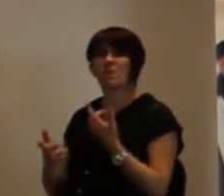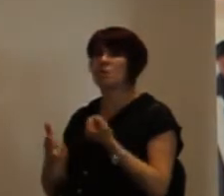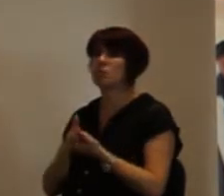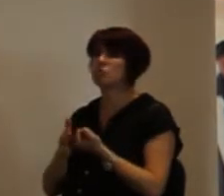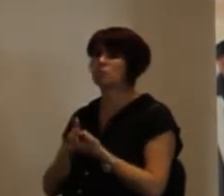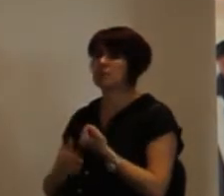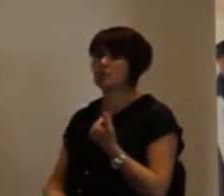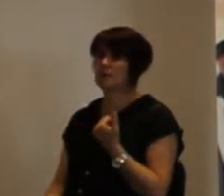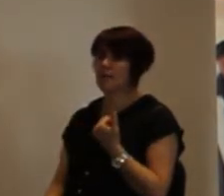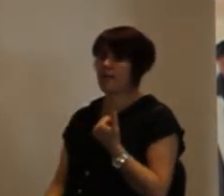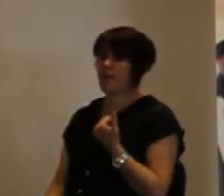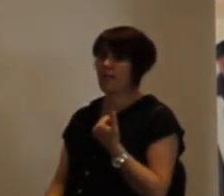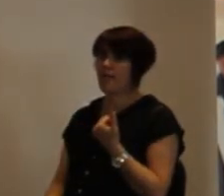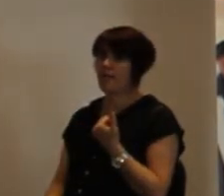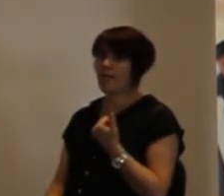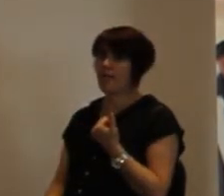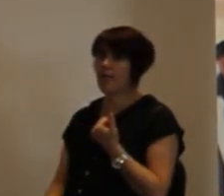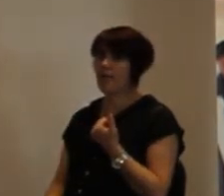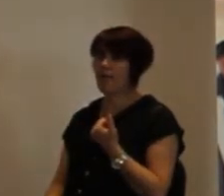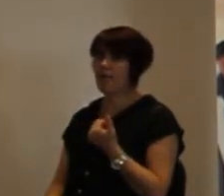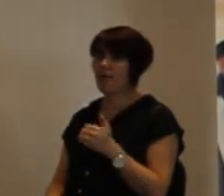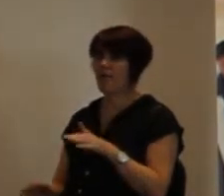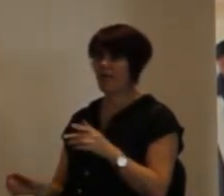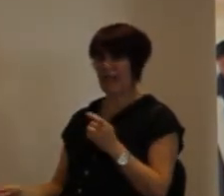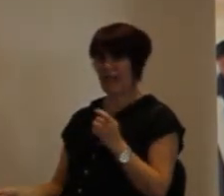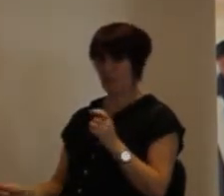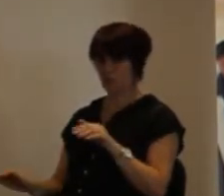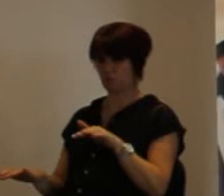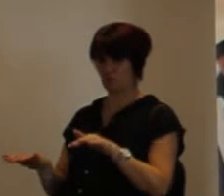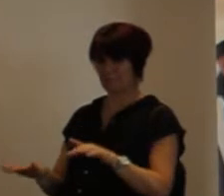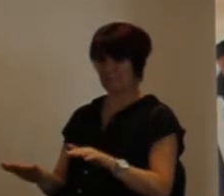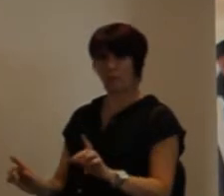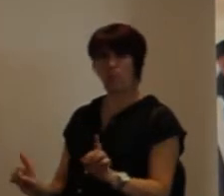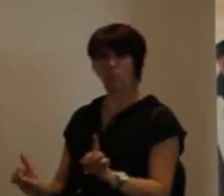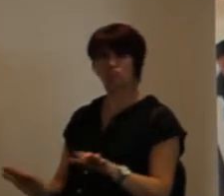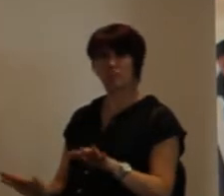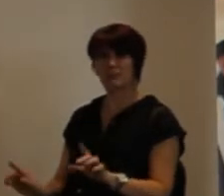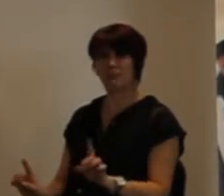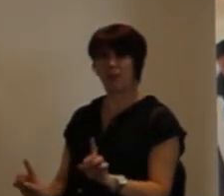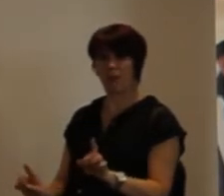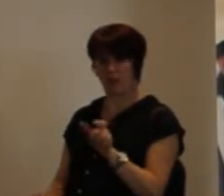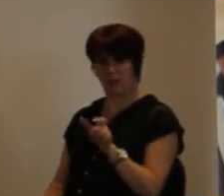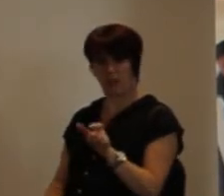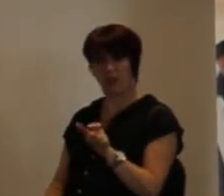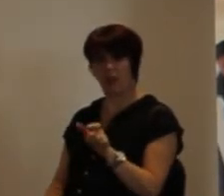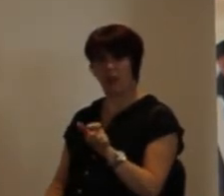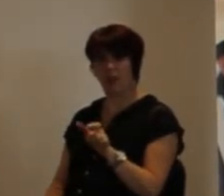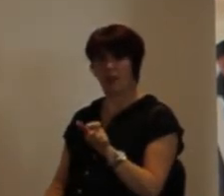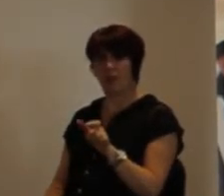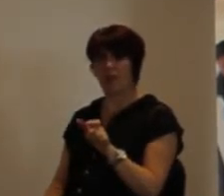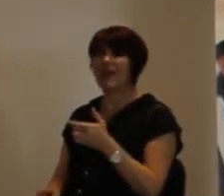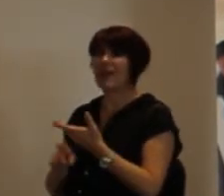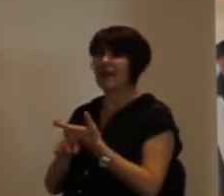we've listed here, is the reasonableness of adjustment. What is reasonable? Reasonable being the key word. We will